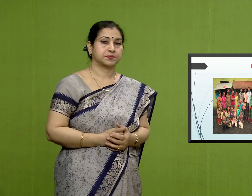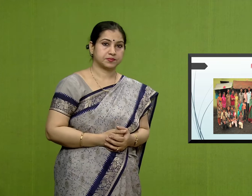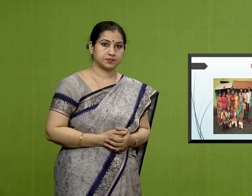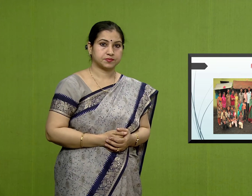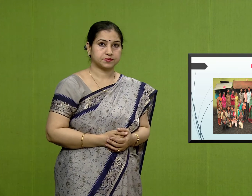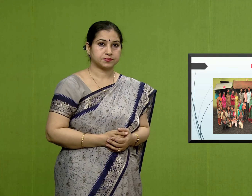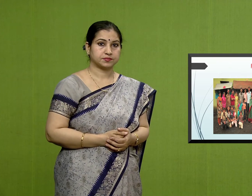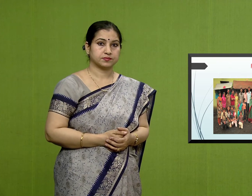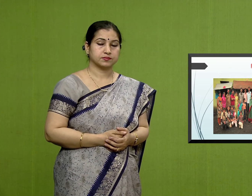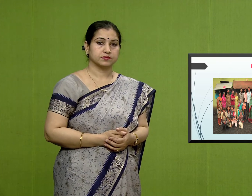regard.